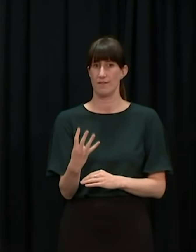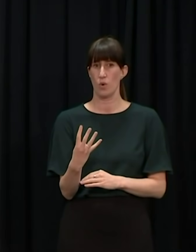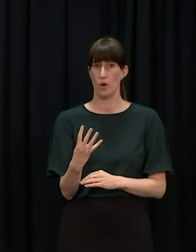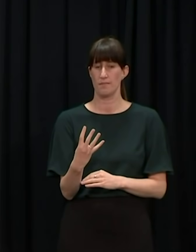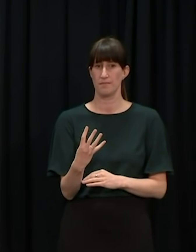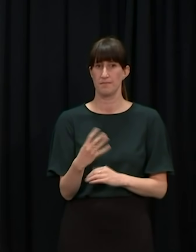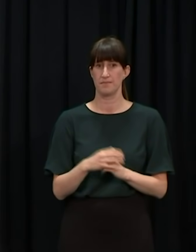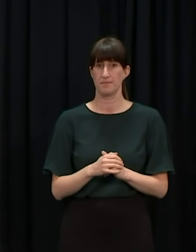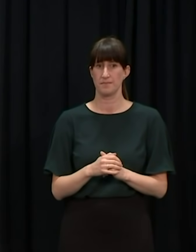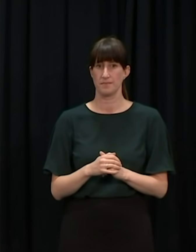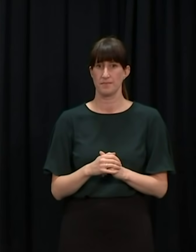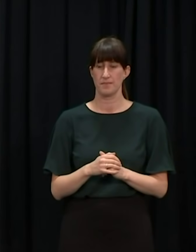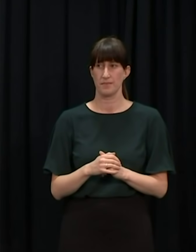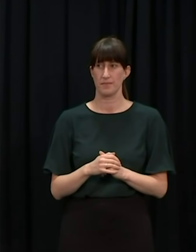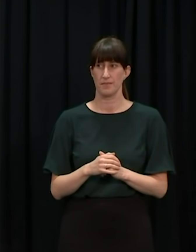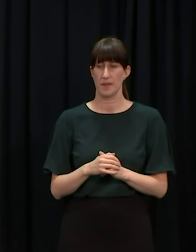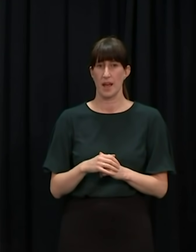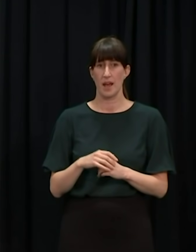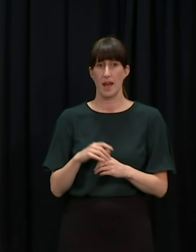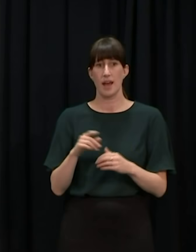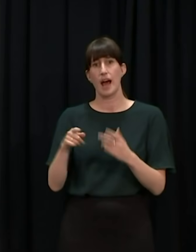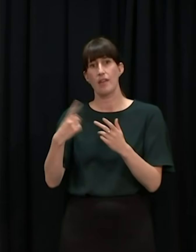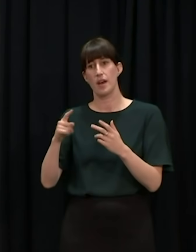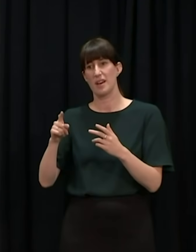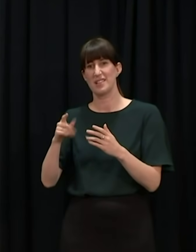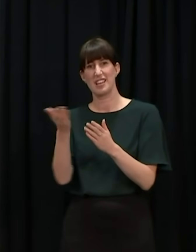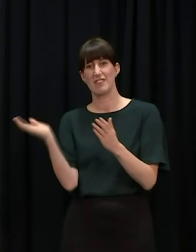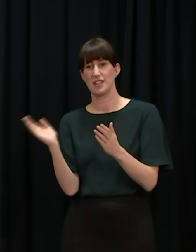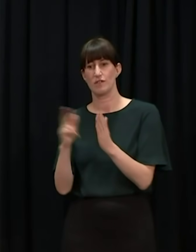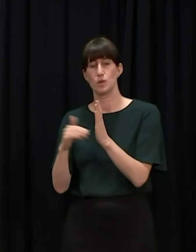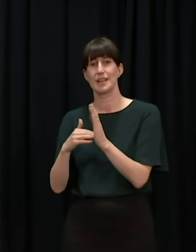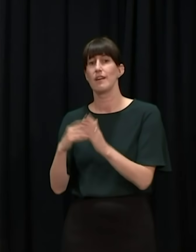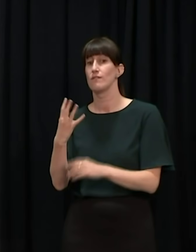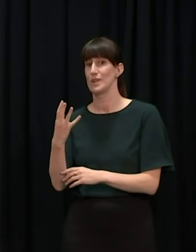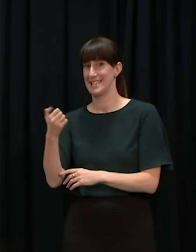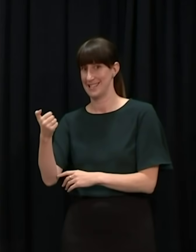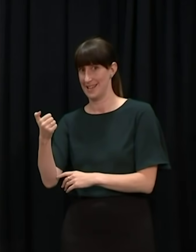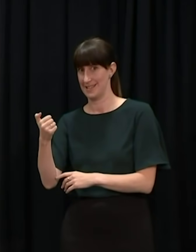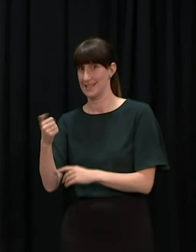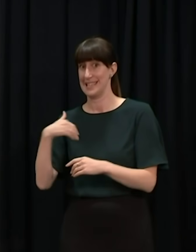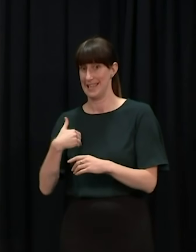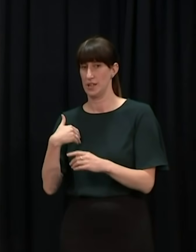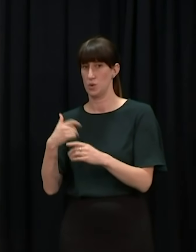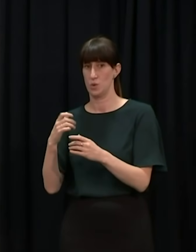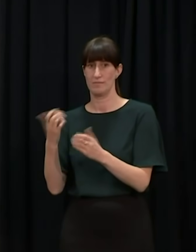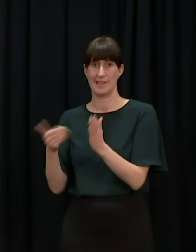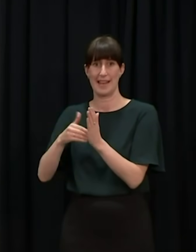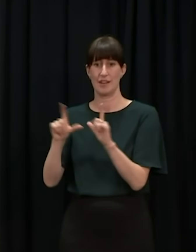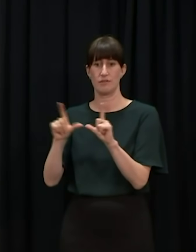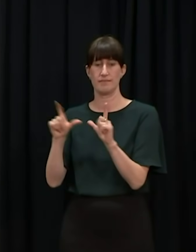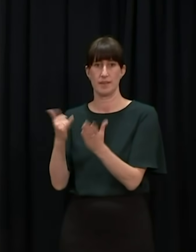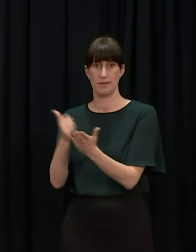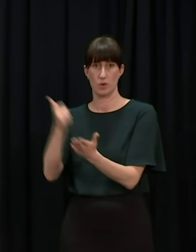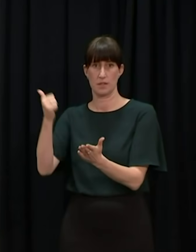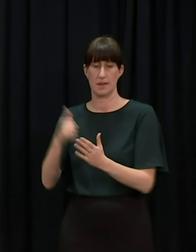the 46th threshold that will apply to students in other parts of the country. These changes basically bring the support available